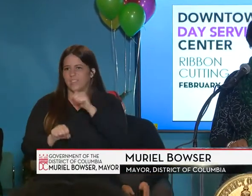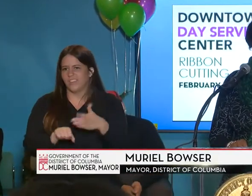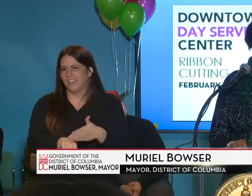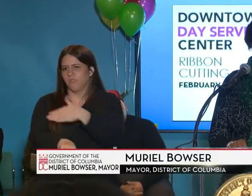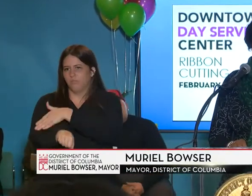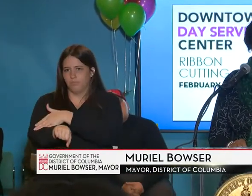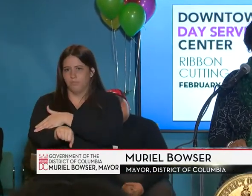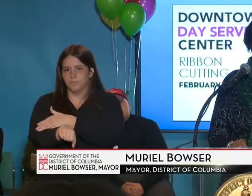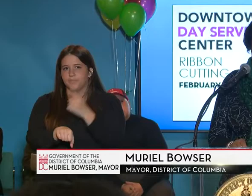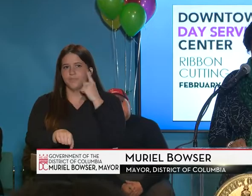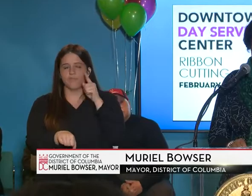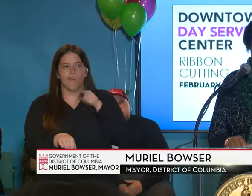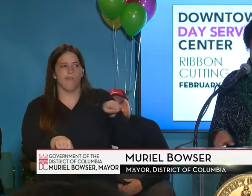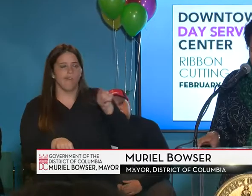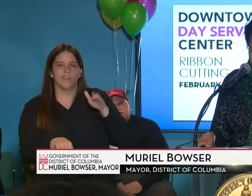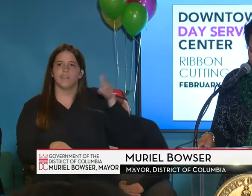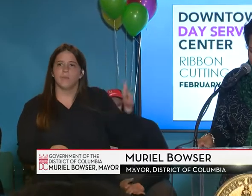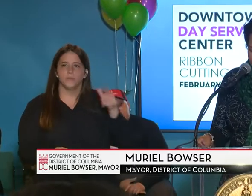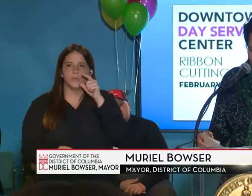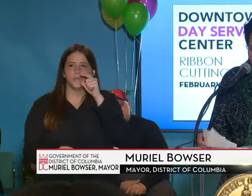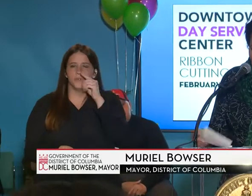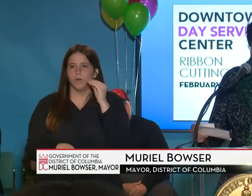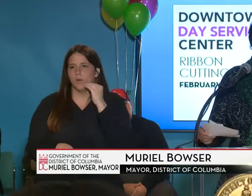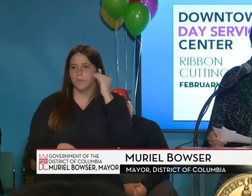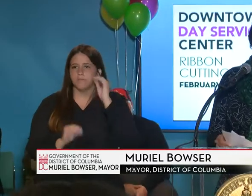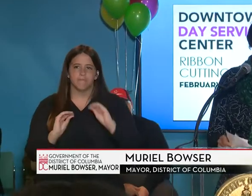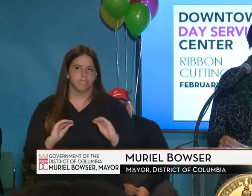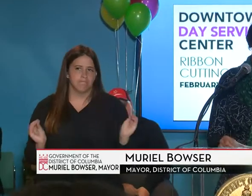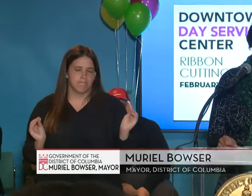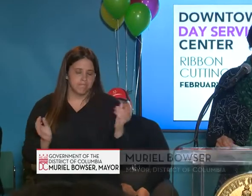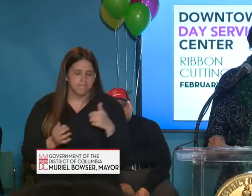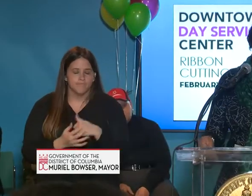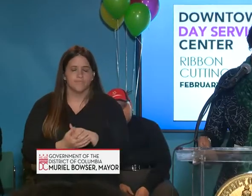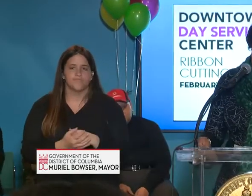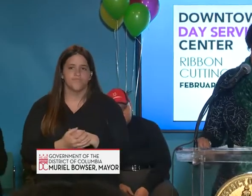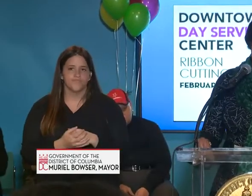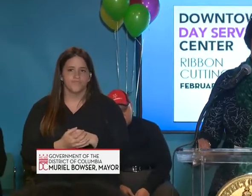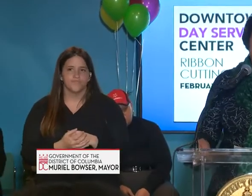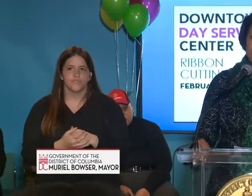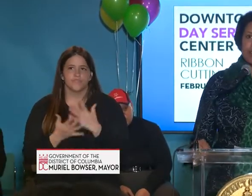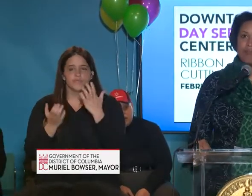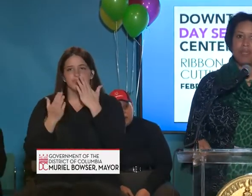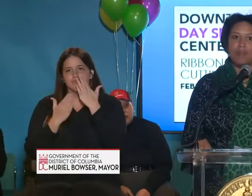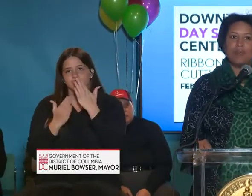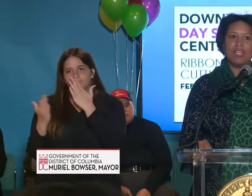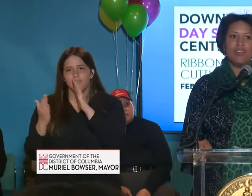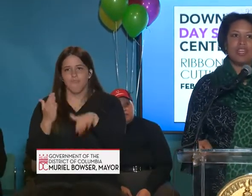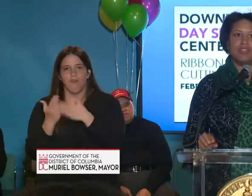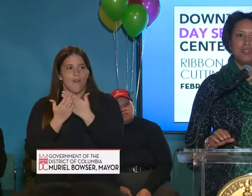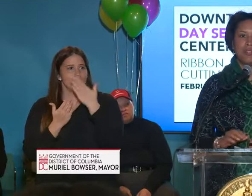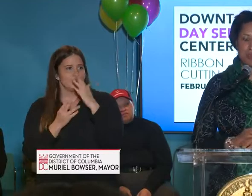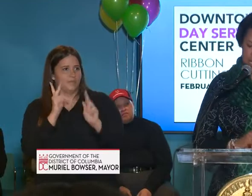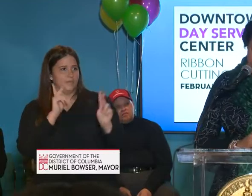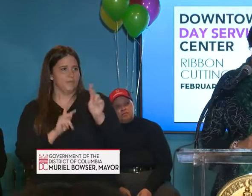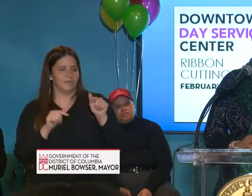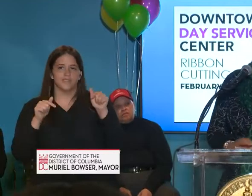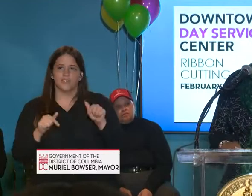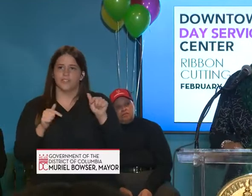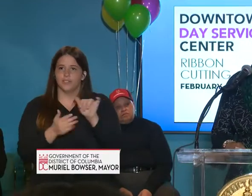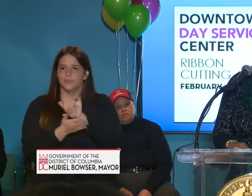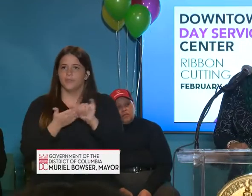better by our homeless neighbors. Are you with me? I want to thank all of the good people here at New